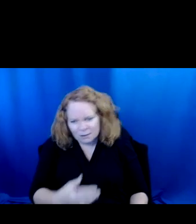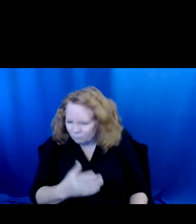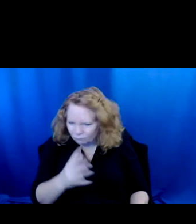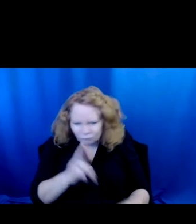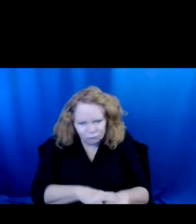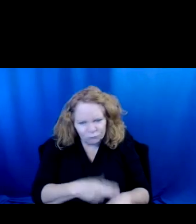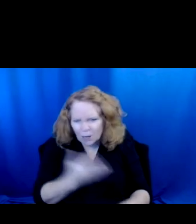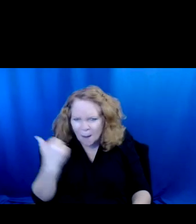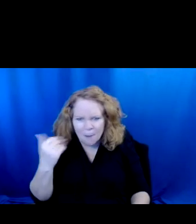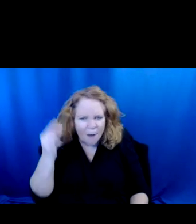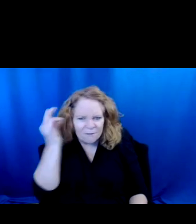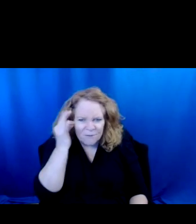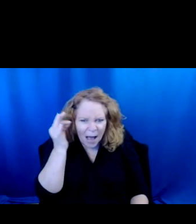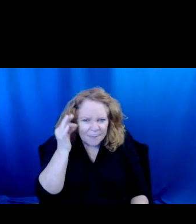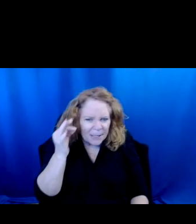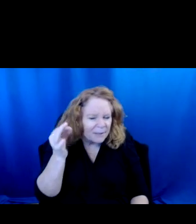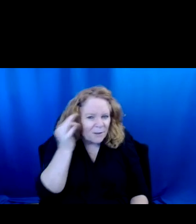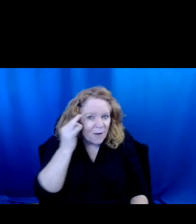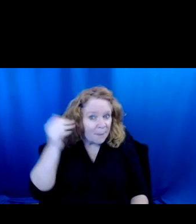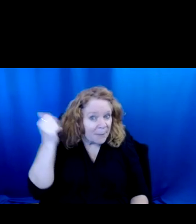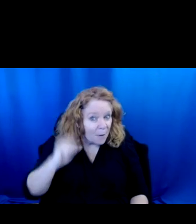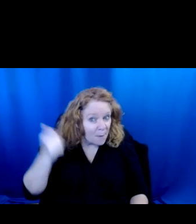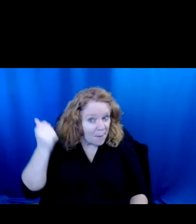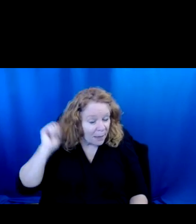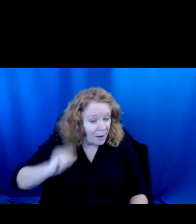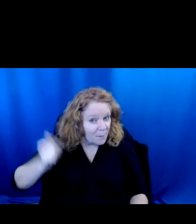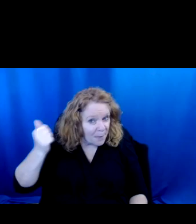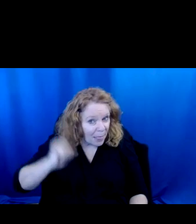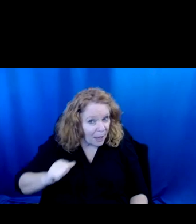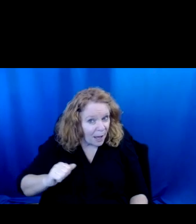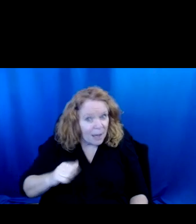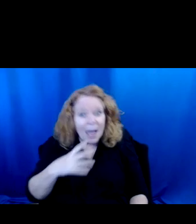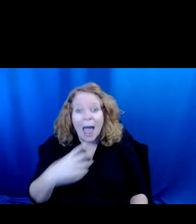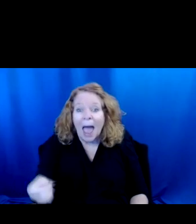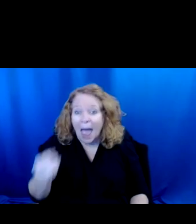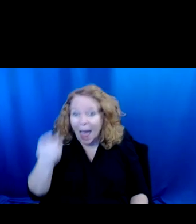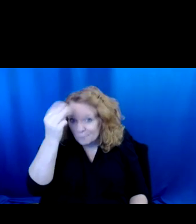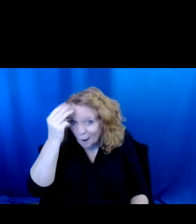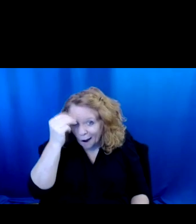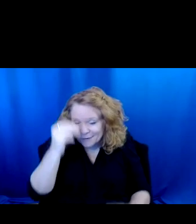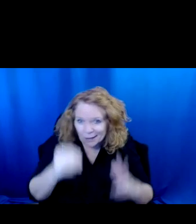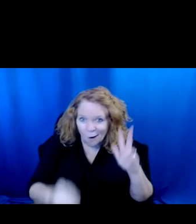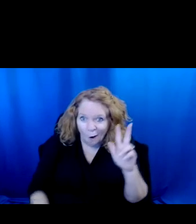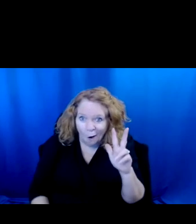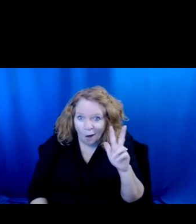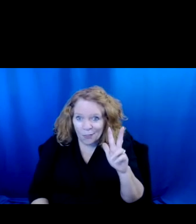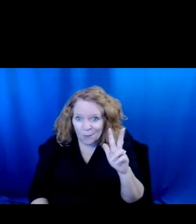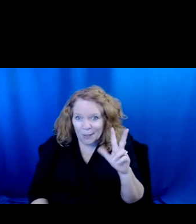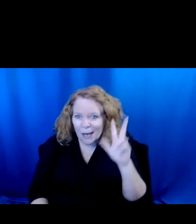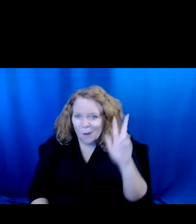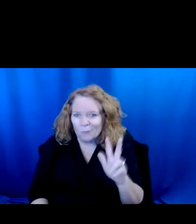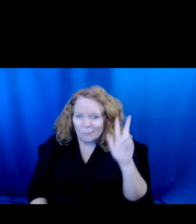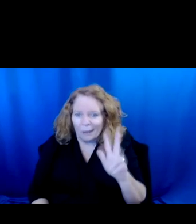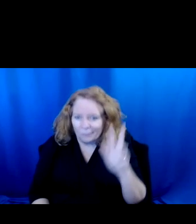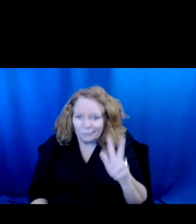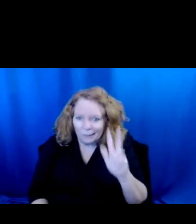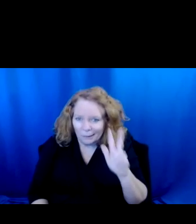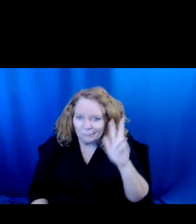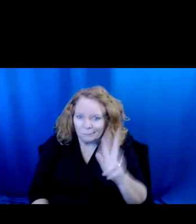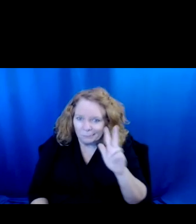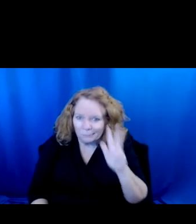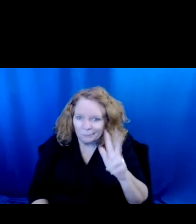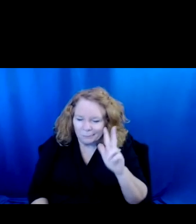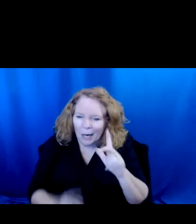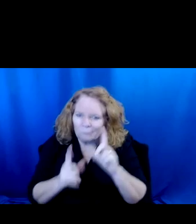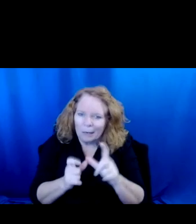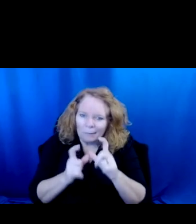and Arabella, Arabella, Arabella, Bella, Bella, and Marvin set off, and they run, run, run, run, run, run, run, run,